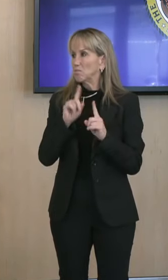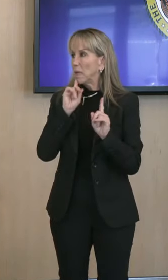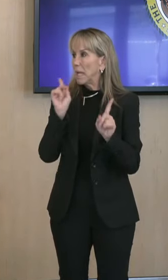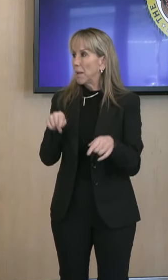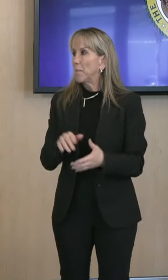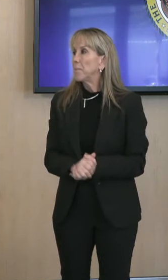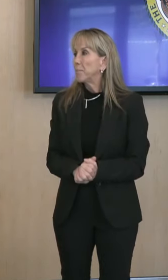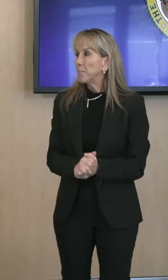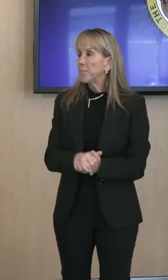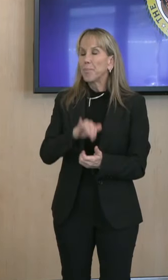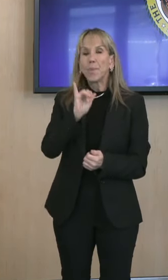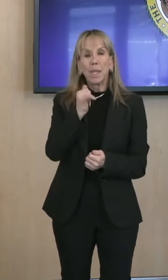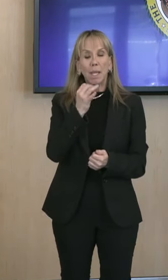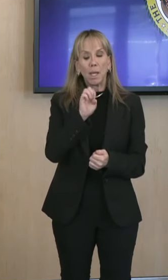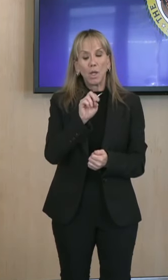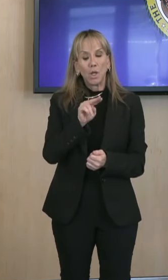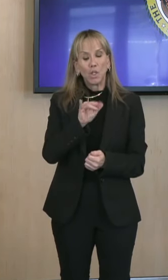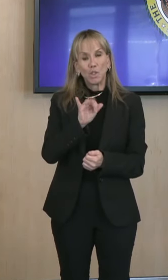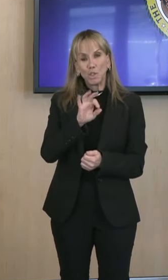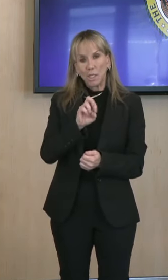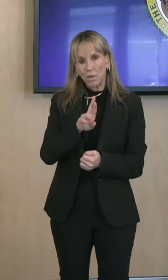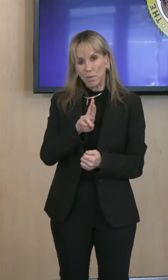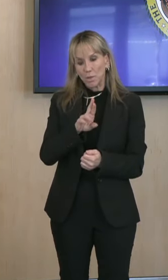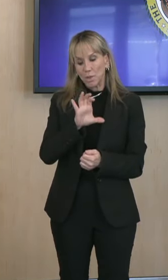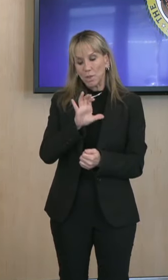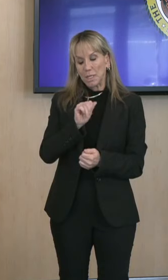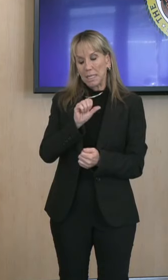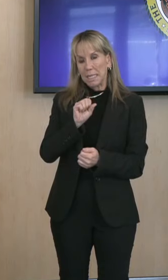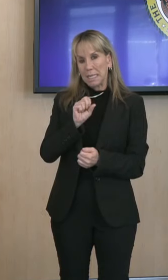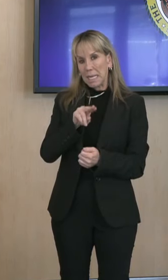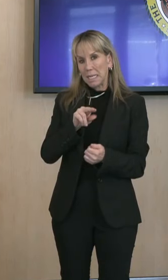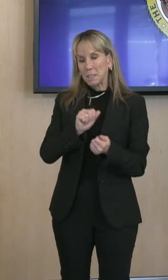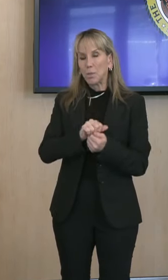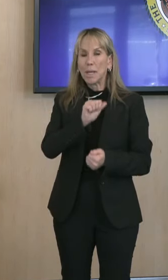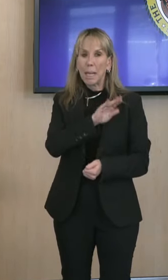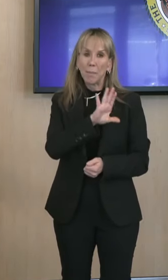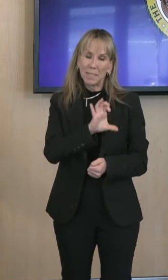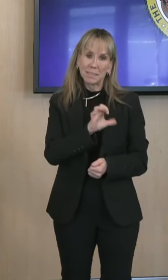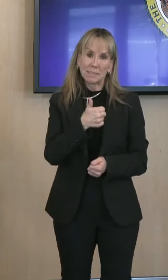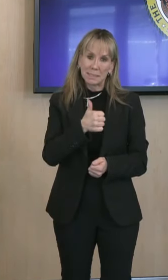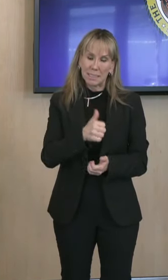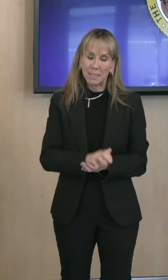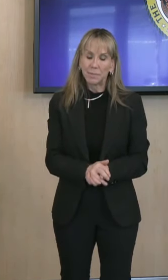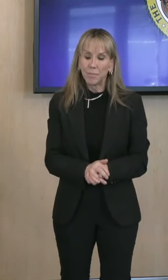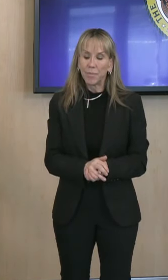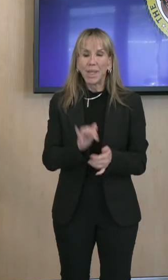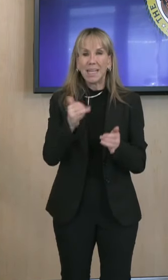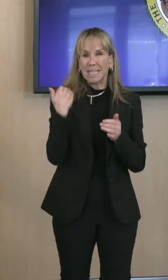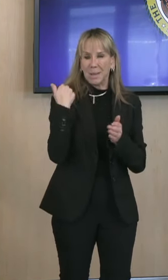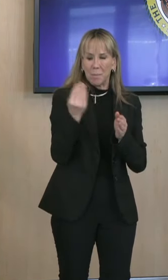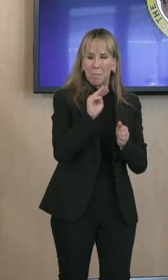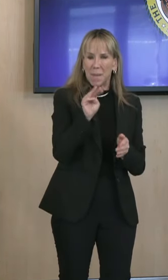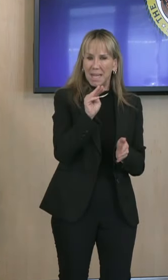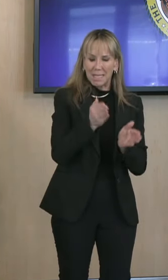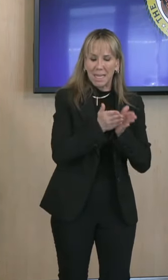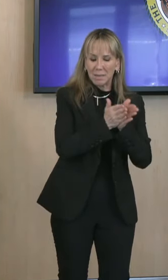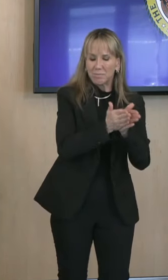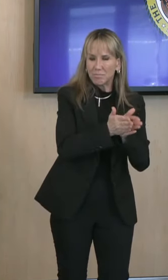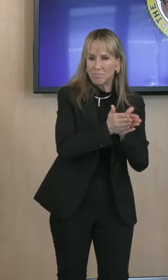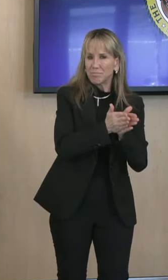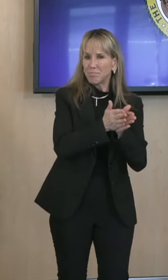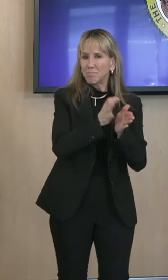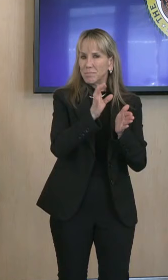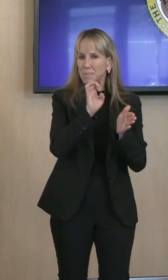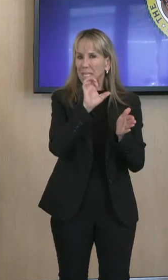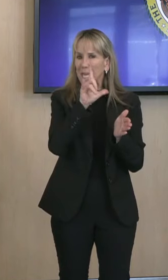from Jennifer Kastner from ABC 10. Passengers who disembarked from the Celebrity Eclipse Monday were able to fly out on American